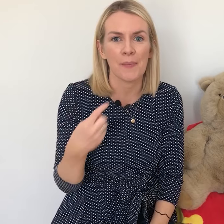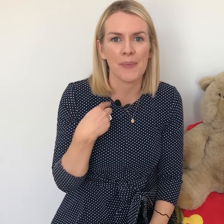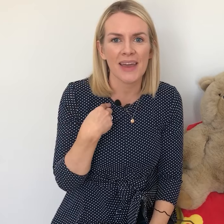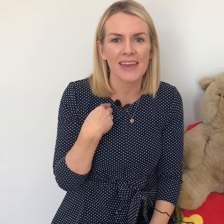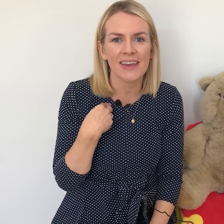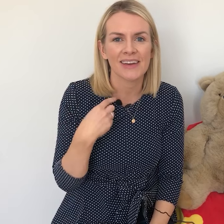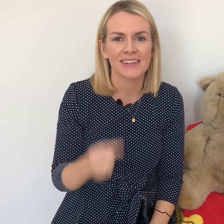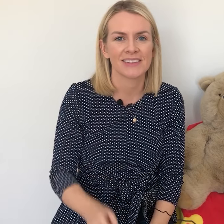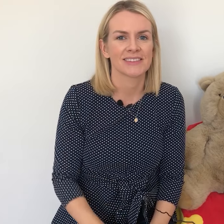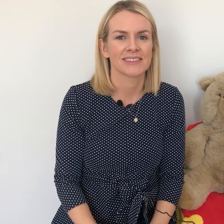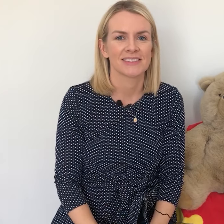me.